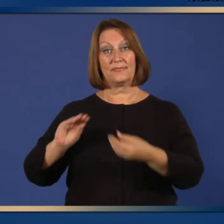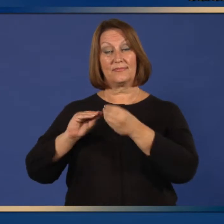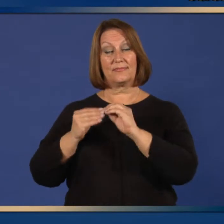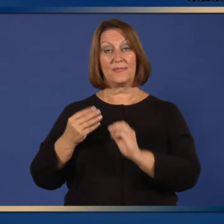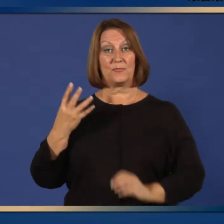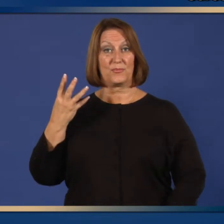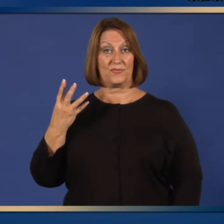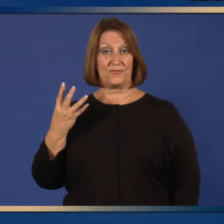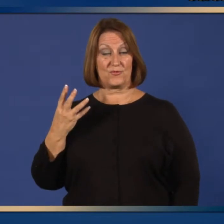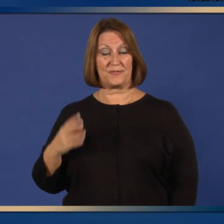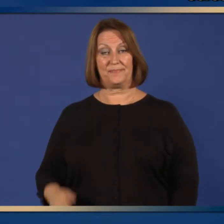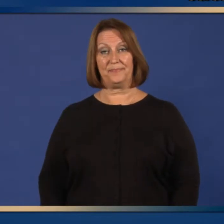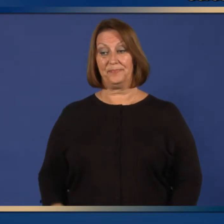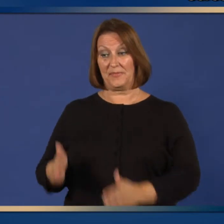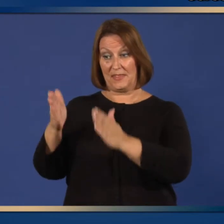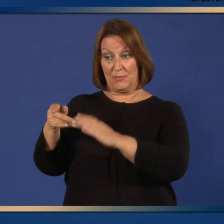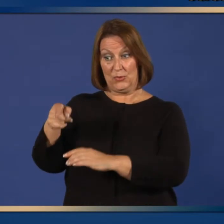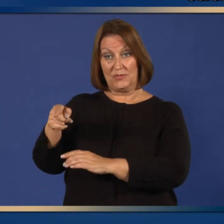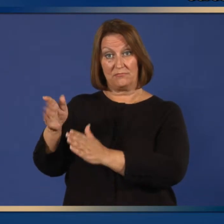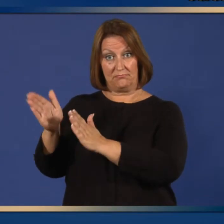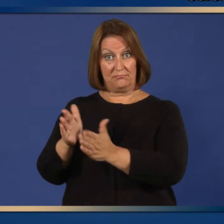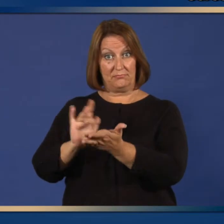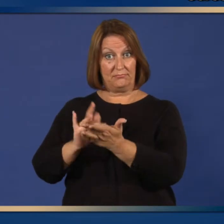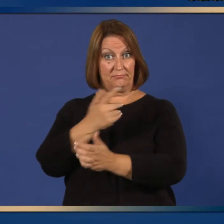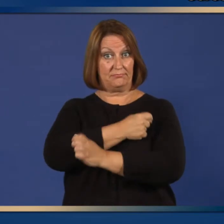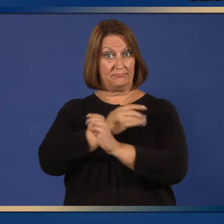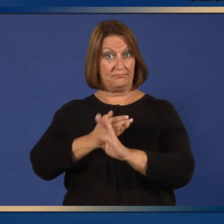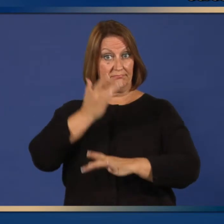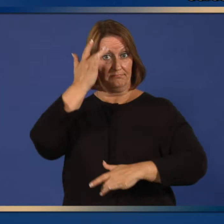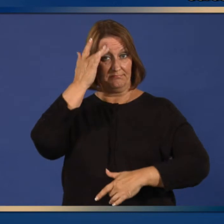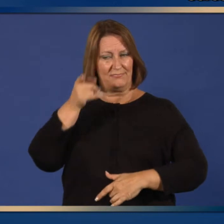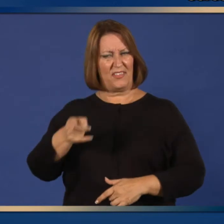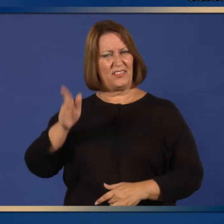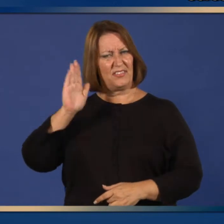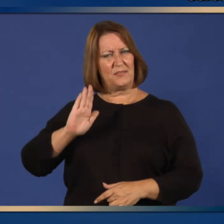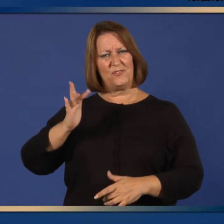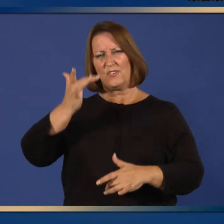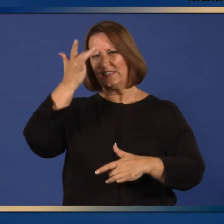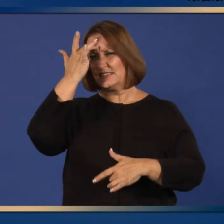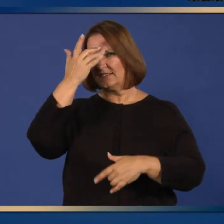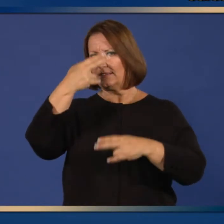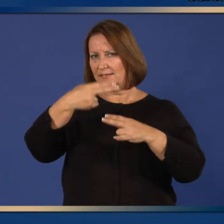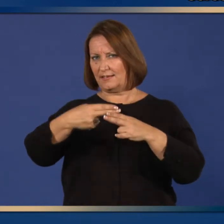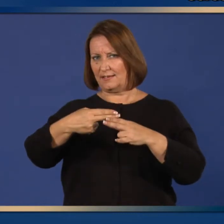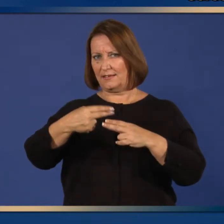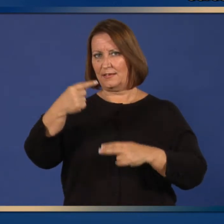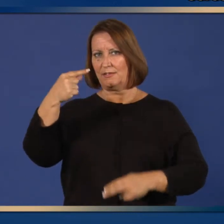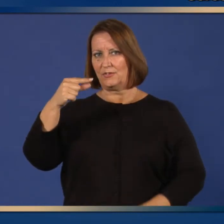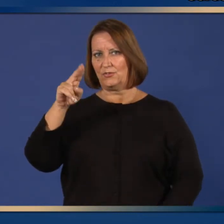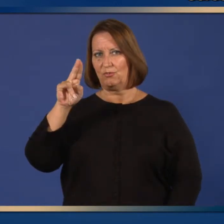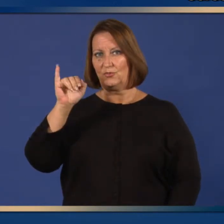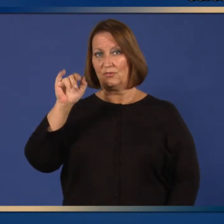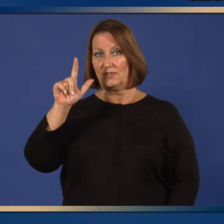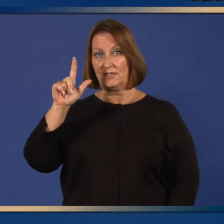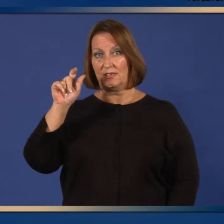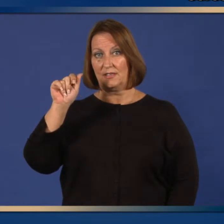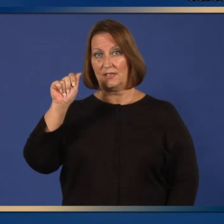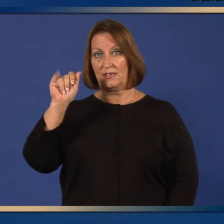4. Has the person to be vaccinated ever had Guillain-Barré